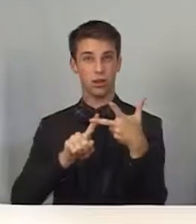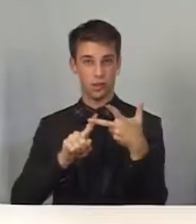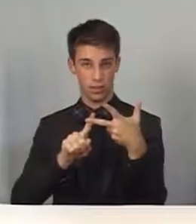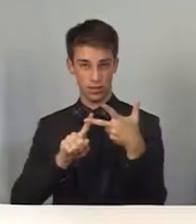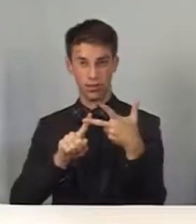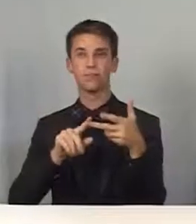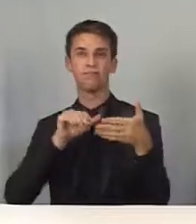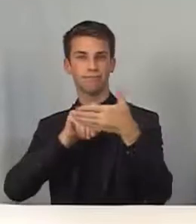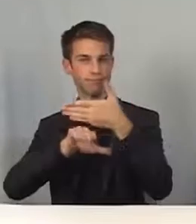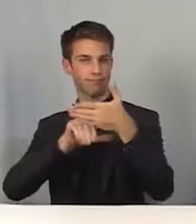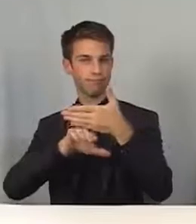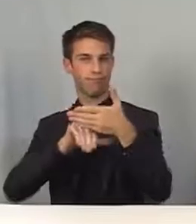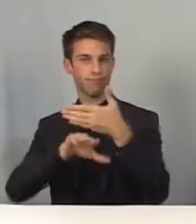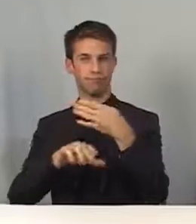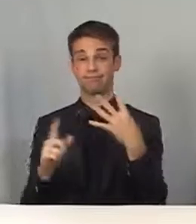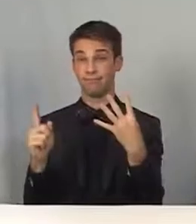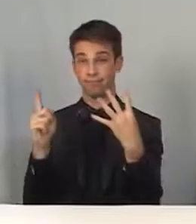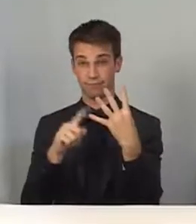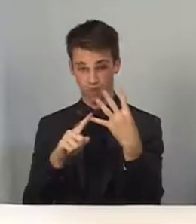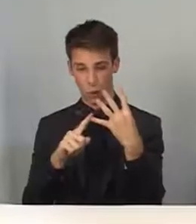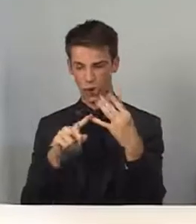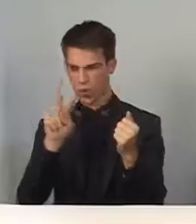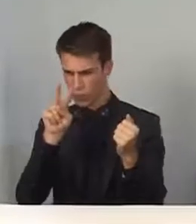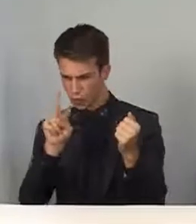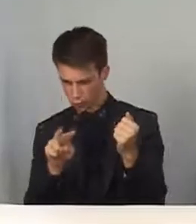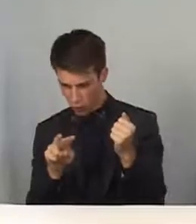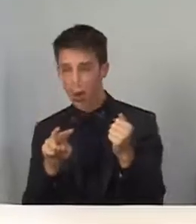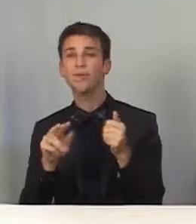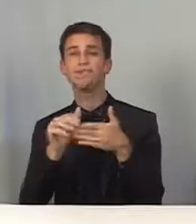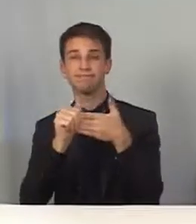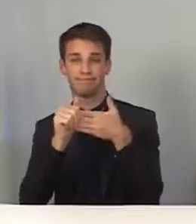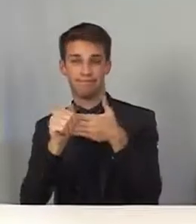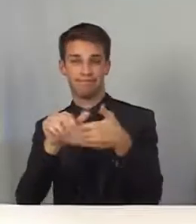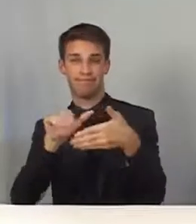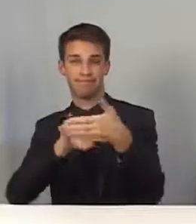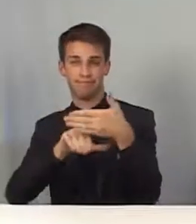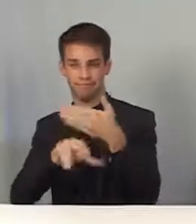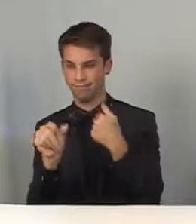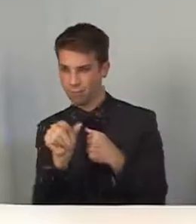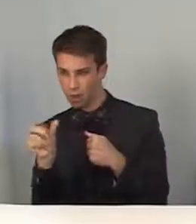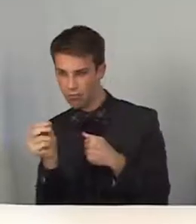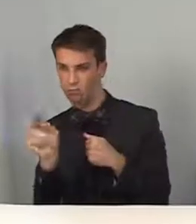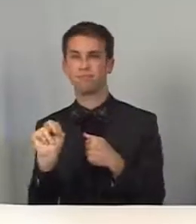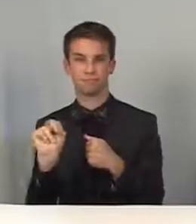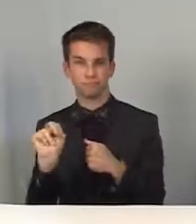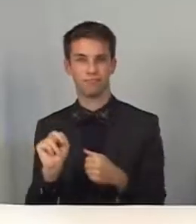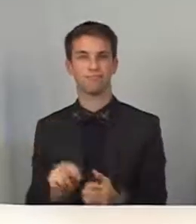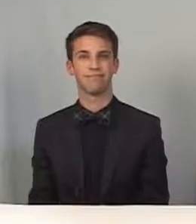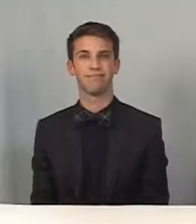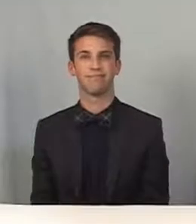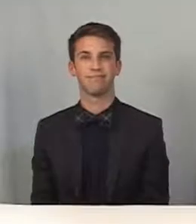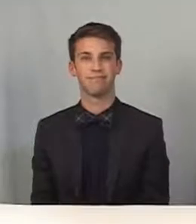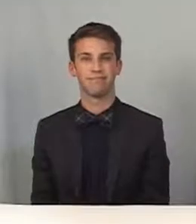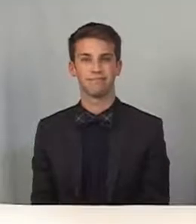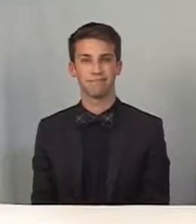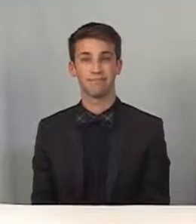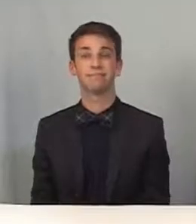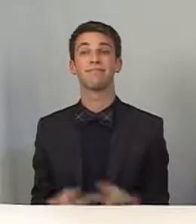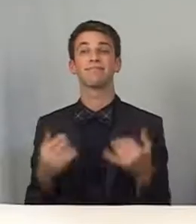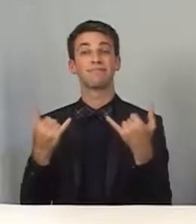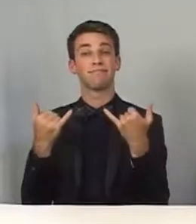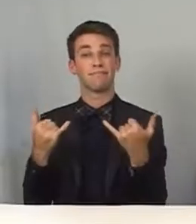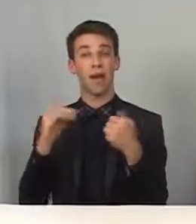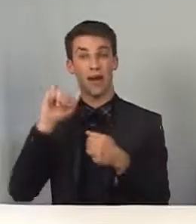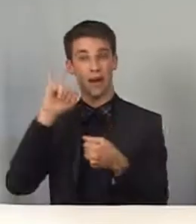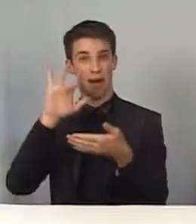then Accessibility, then change the toggle switch for Guided Access to On. Now we'll